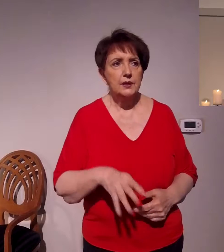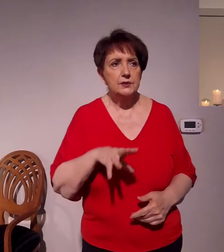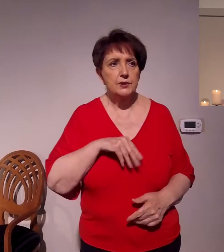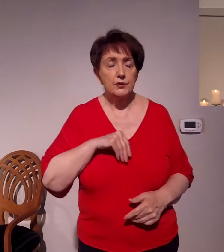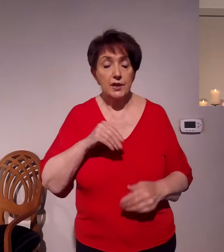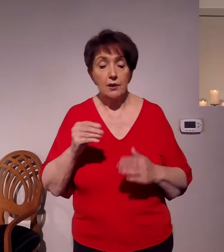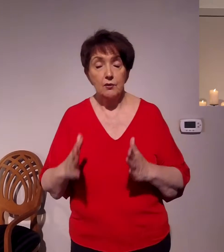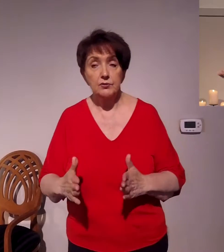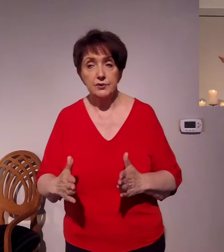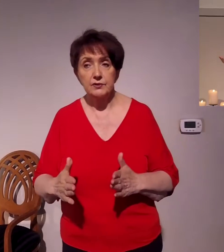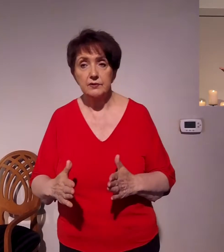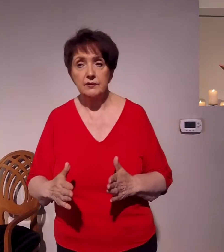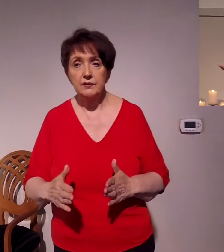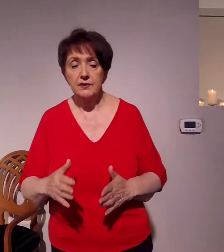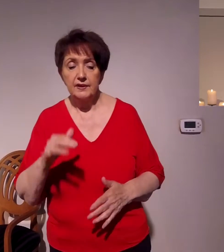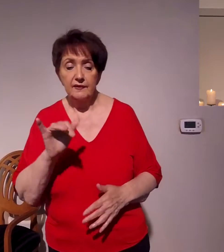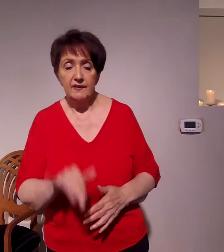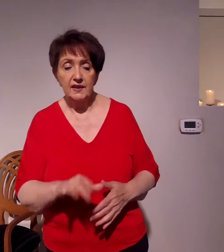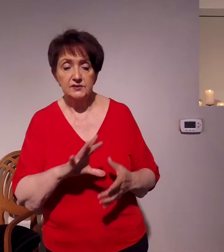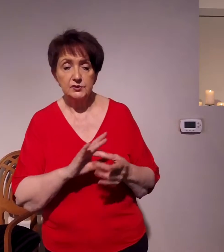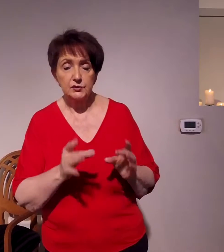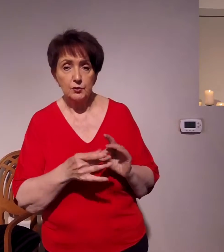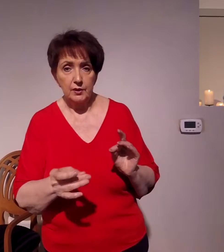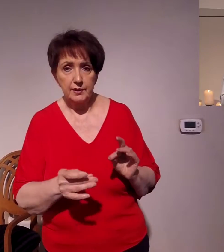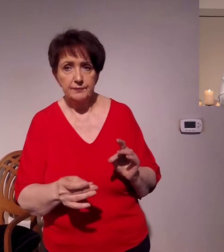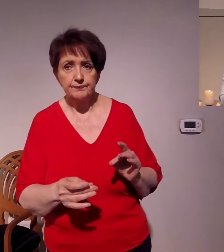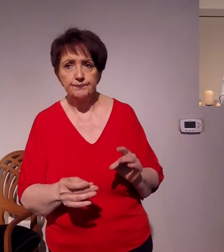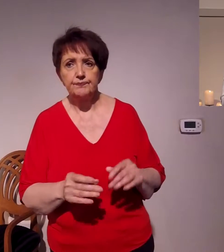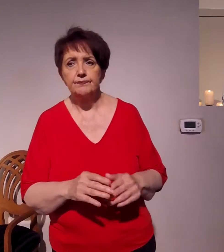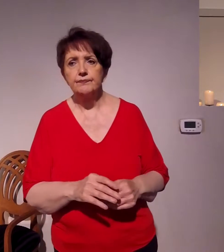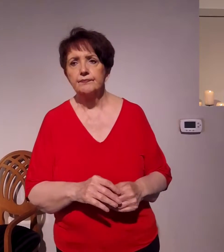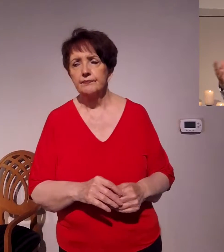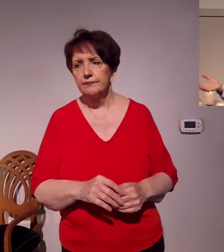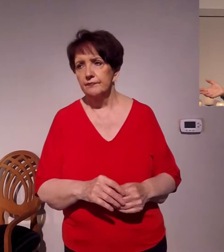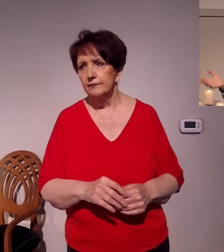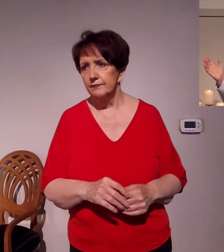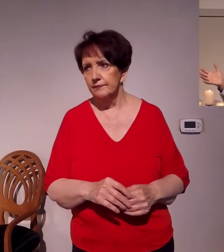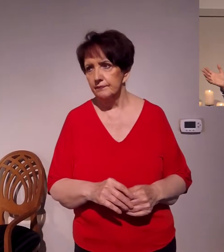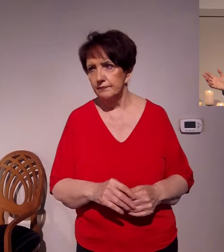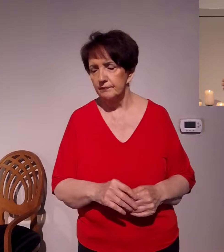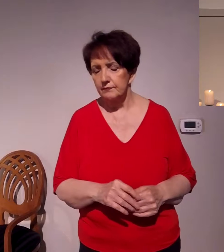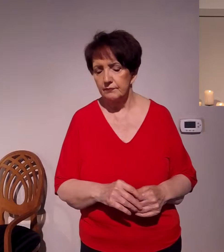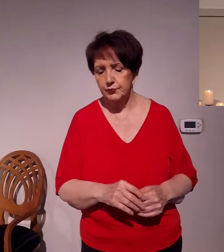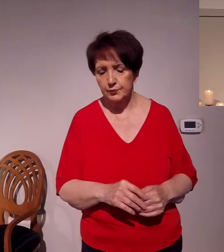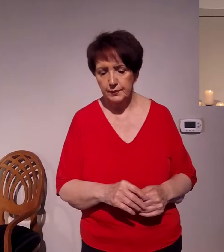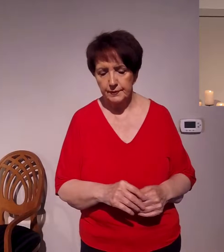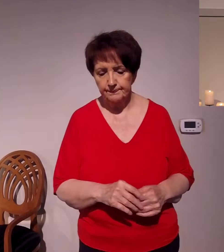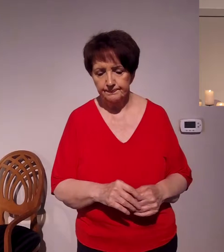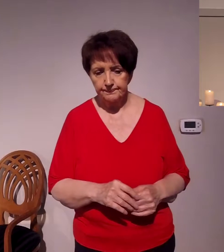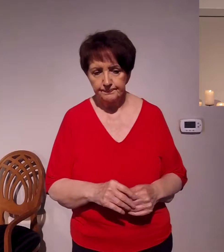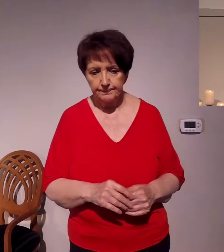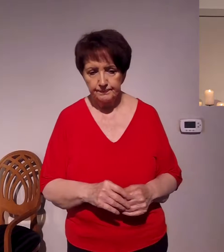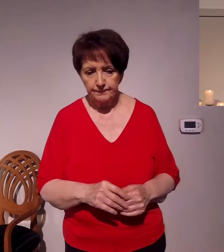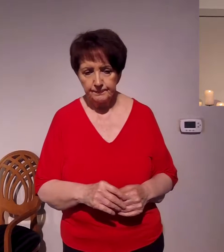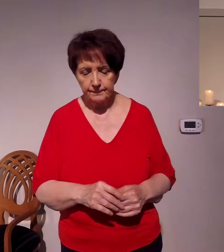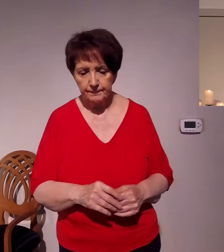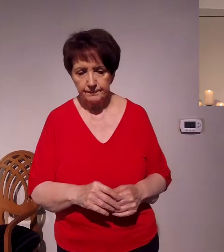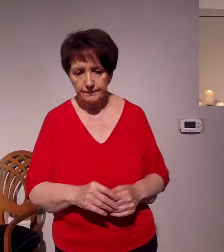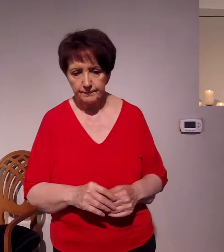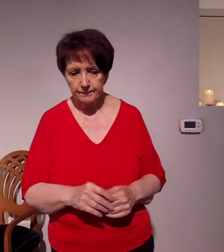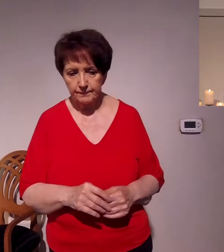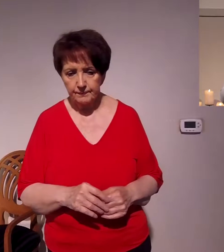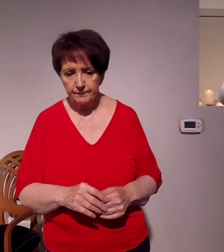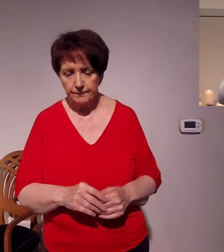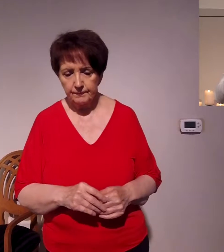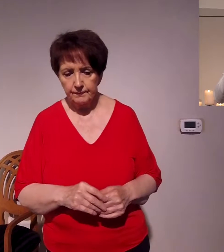vineyard, in the parable they say Lord of the vineyard. I choose not to use certain words. I don't want us to get tripped up. The owner